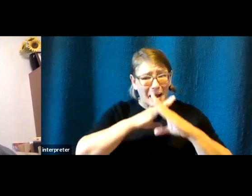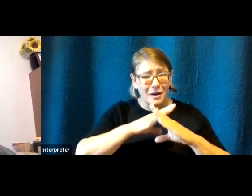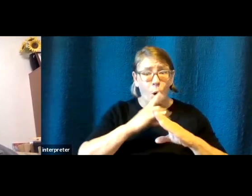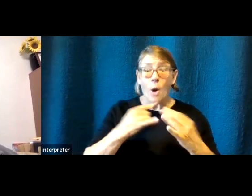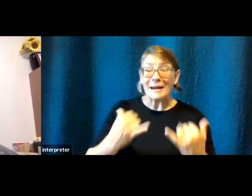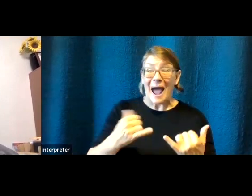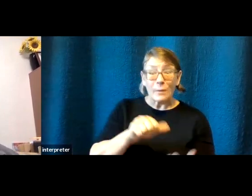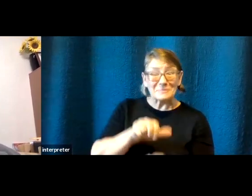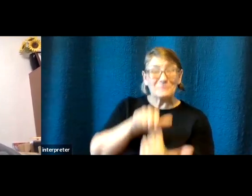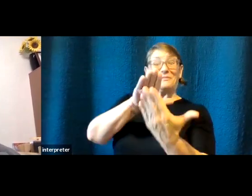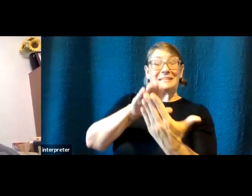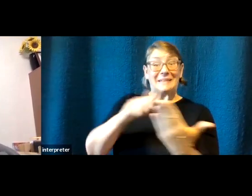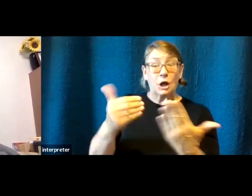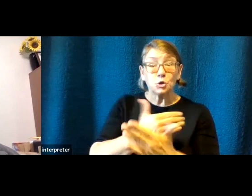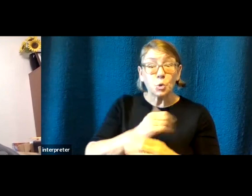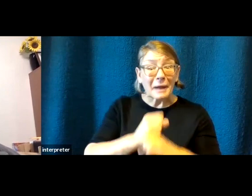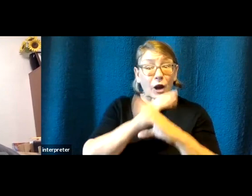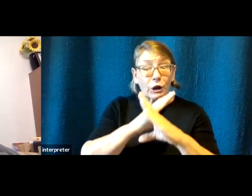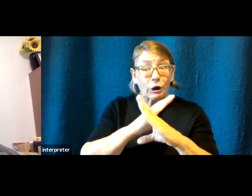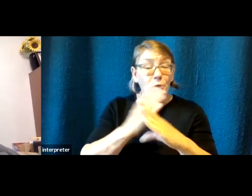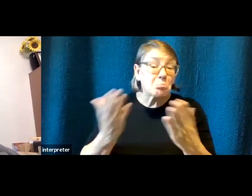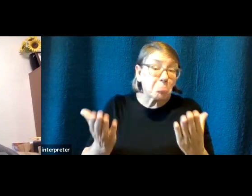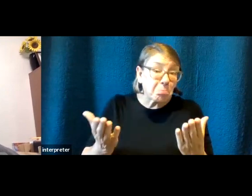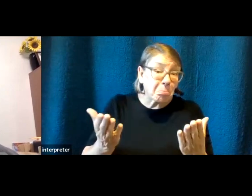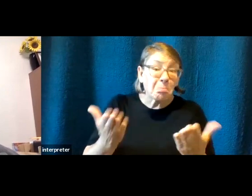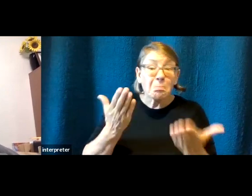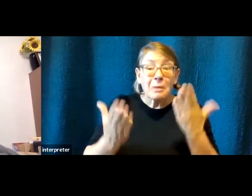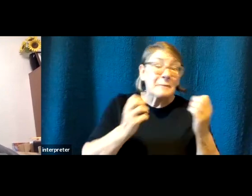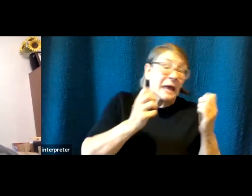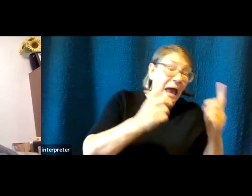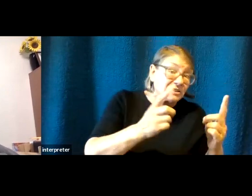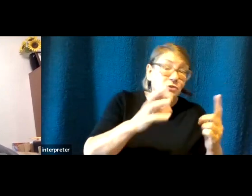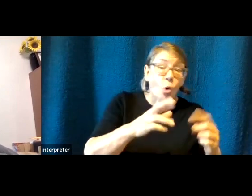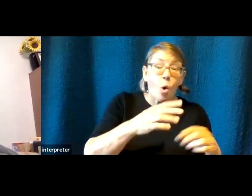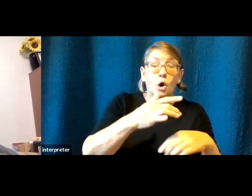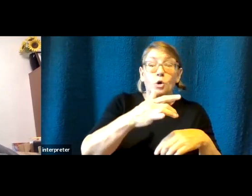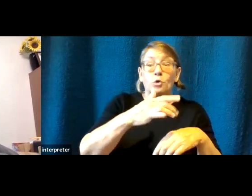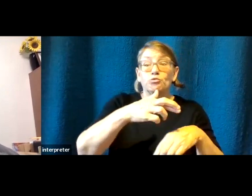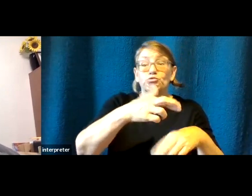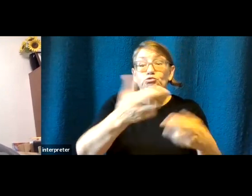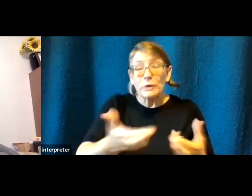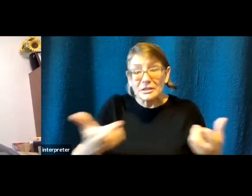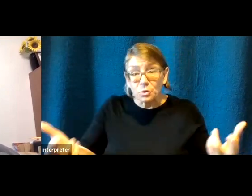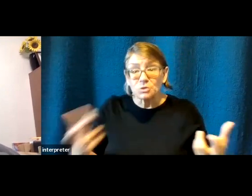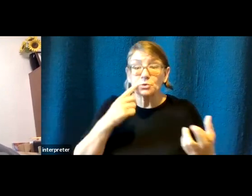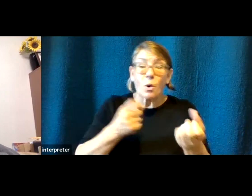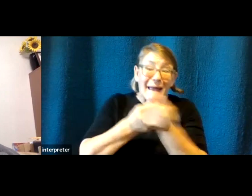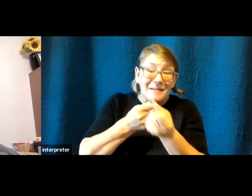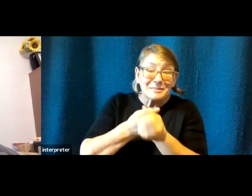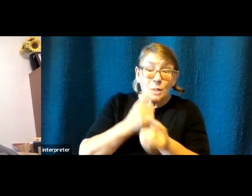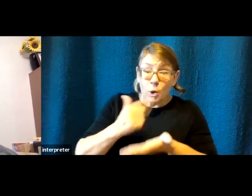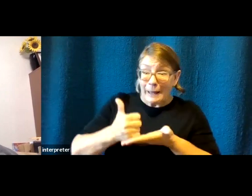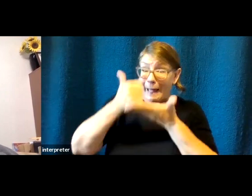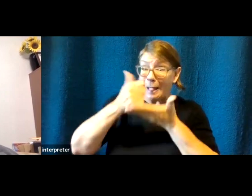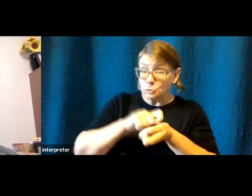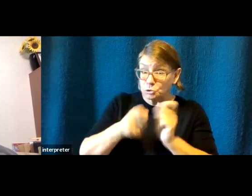facing a barrier that education or resources or advocacy would help. I'd like to